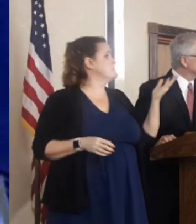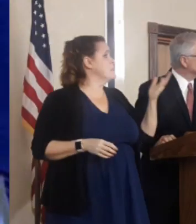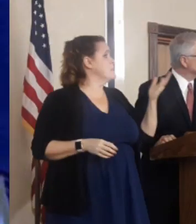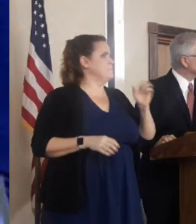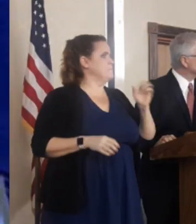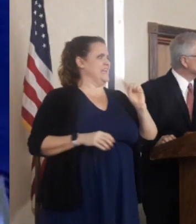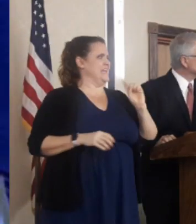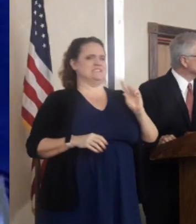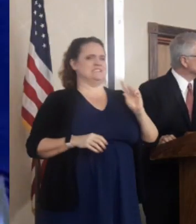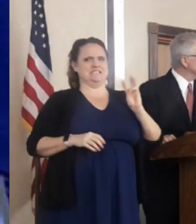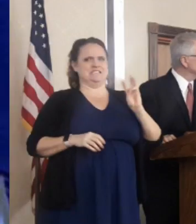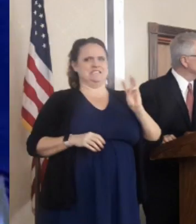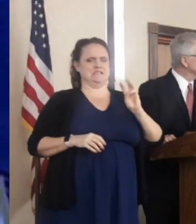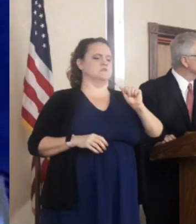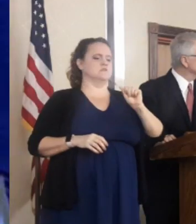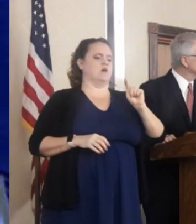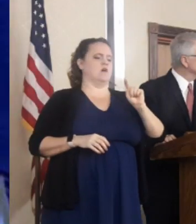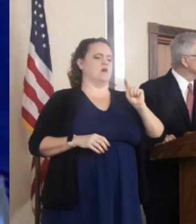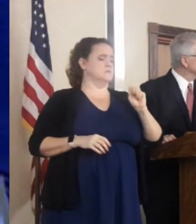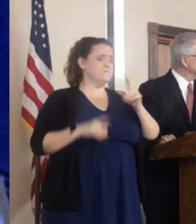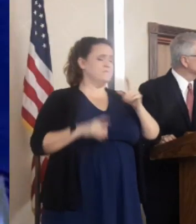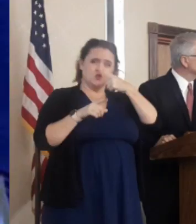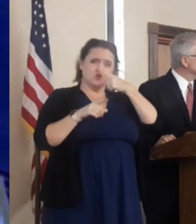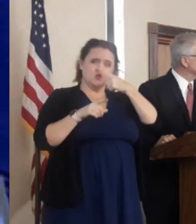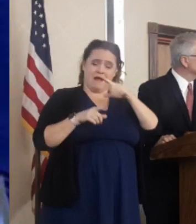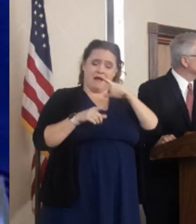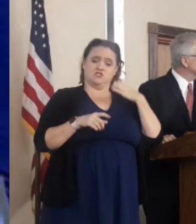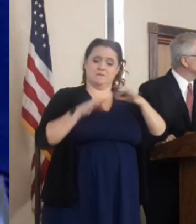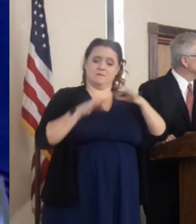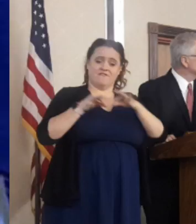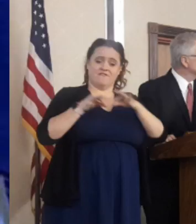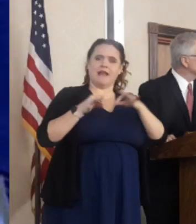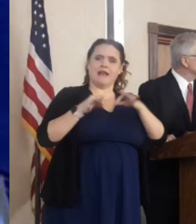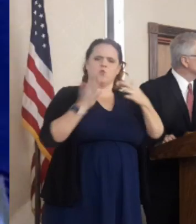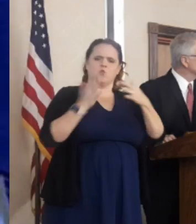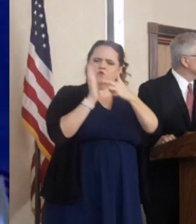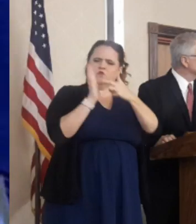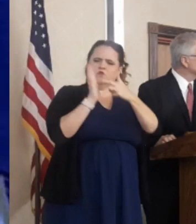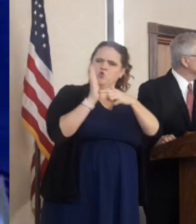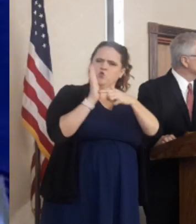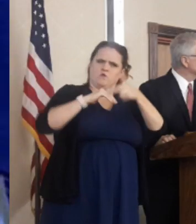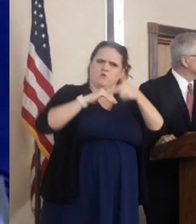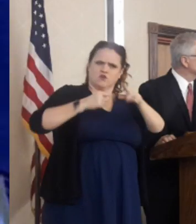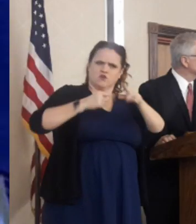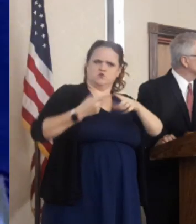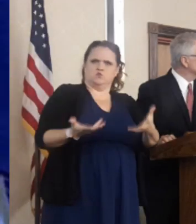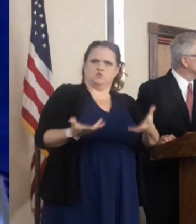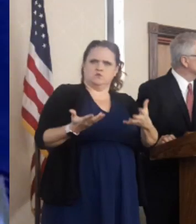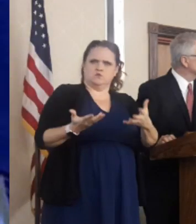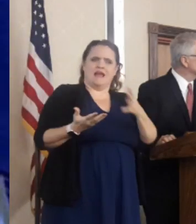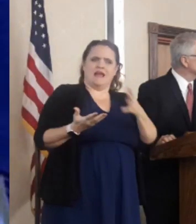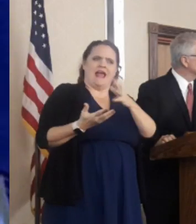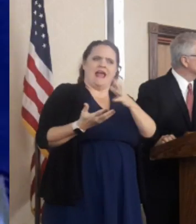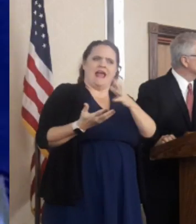if you could define for the body what the rule refers to in substantial pecuniary interest. It specifically made a reference